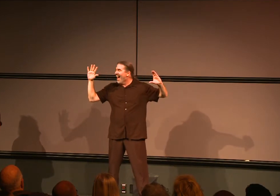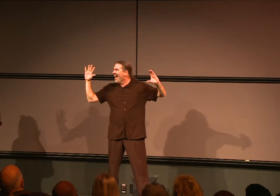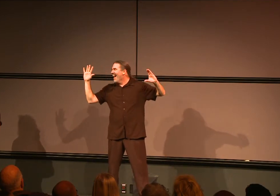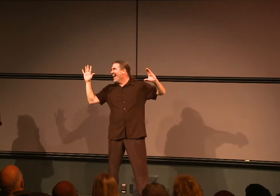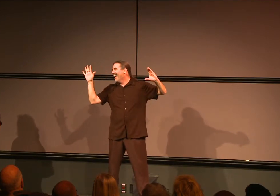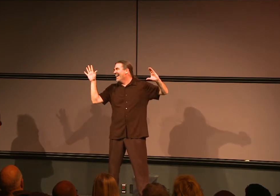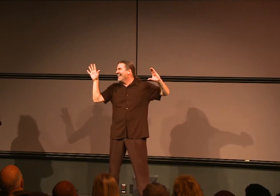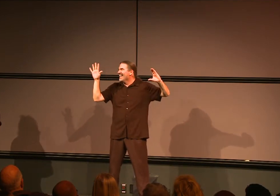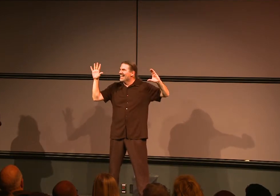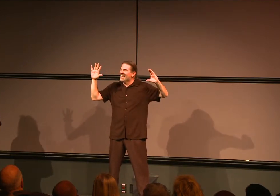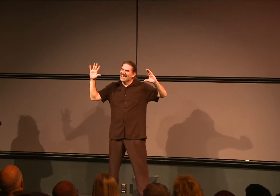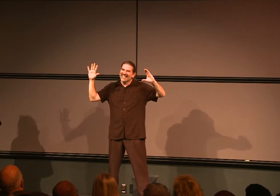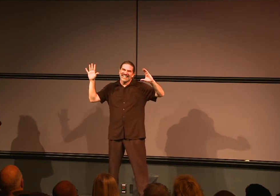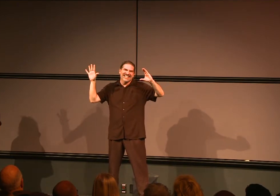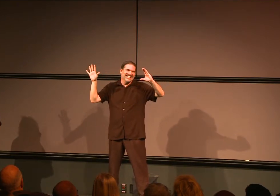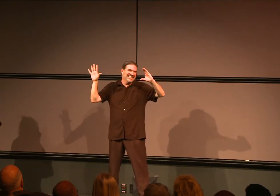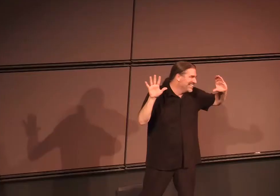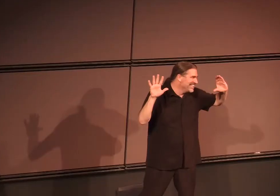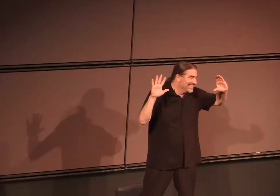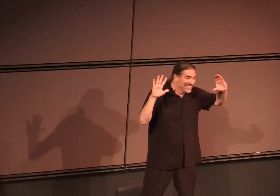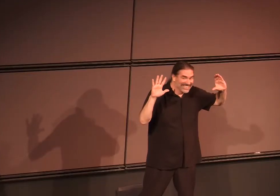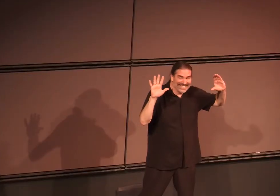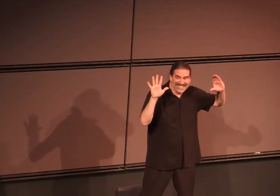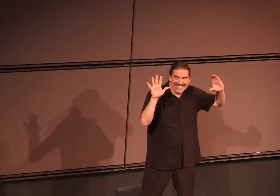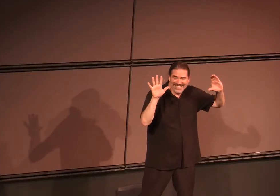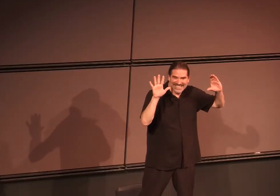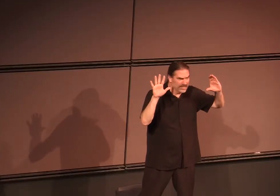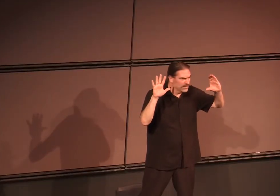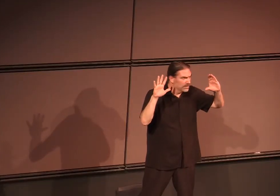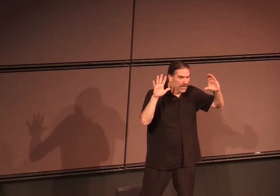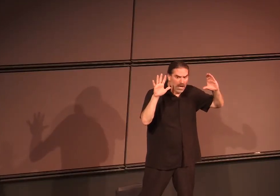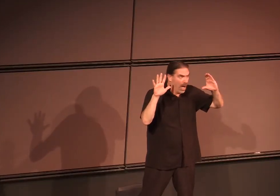As the sun approaches its branches,